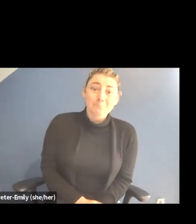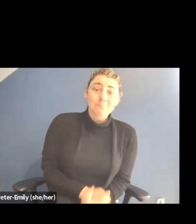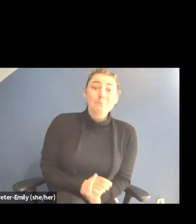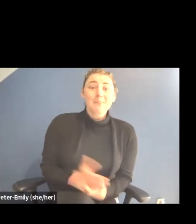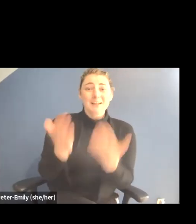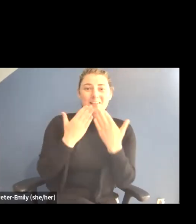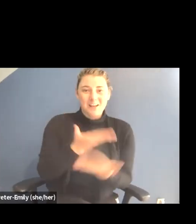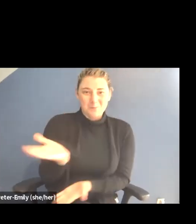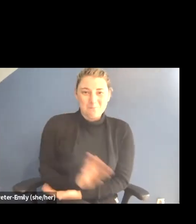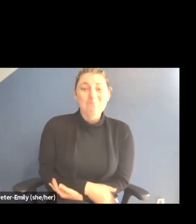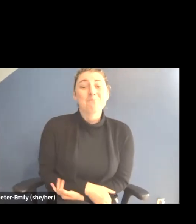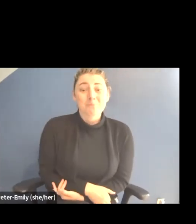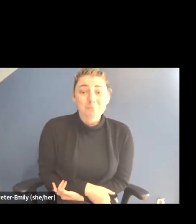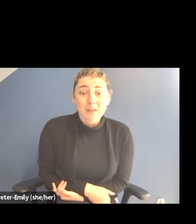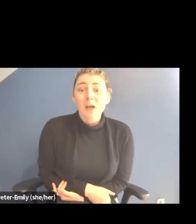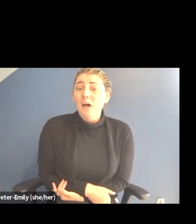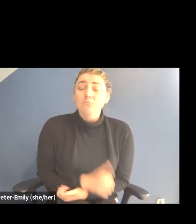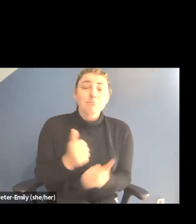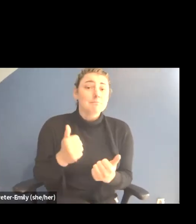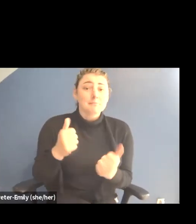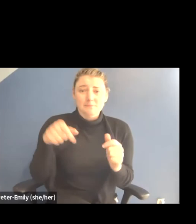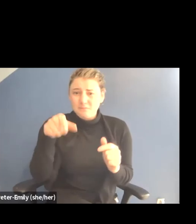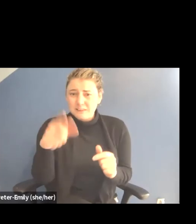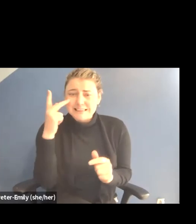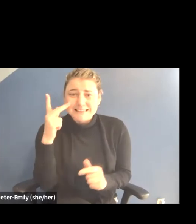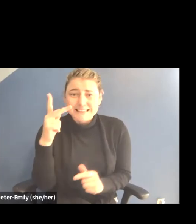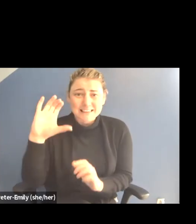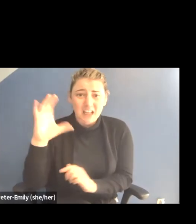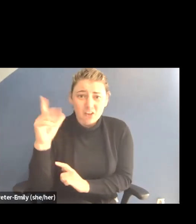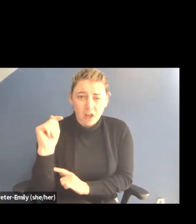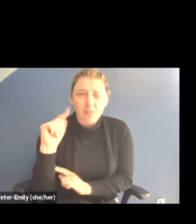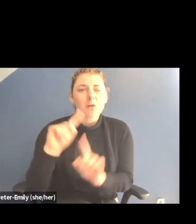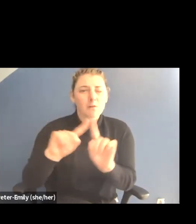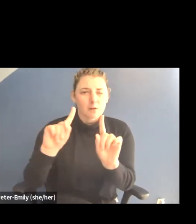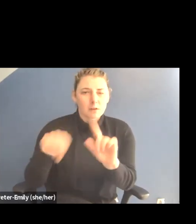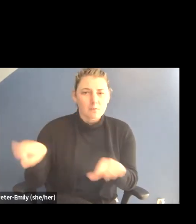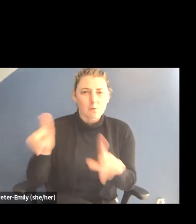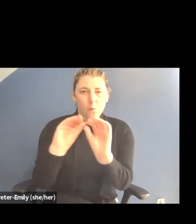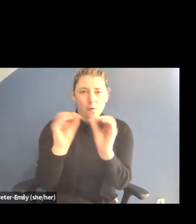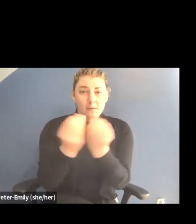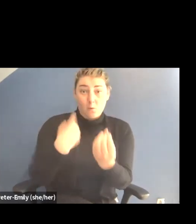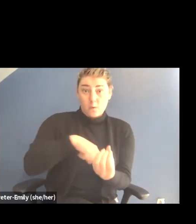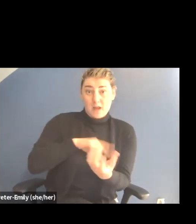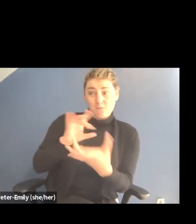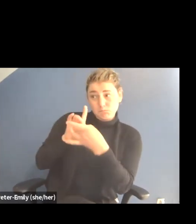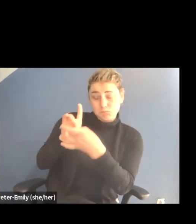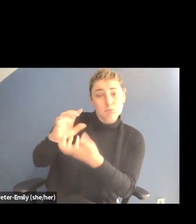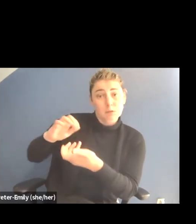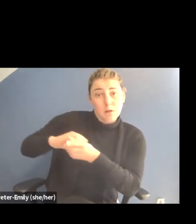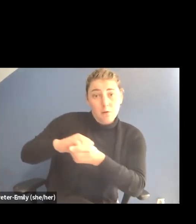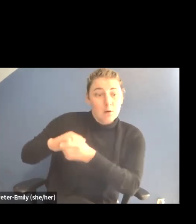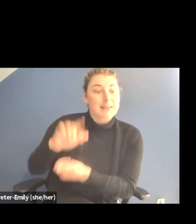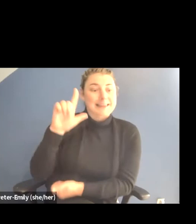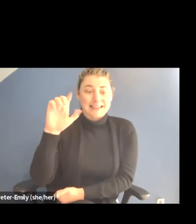Thank you. And we're going to paste in the chat a few organizations that the roundtable has a relationship with, the Lenape